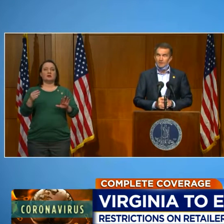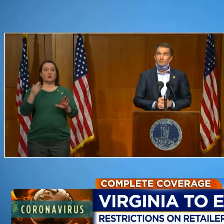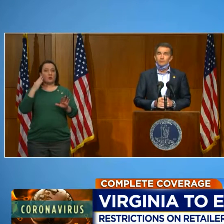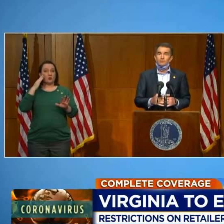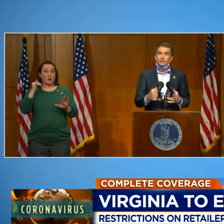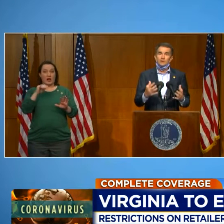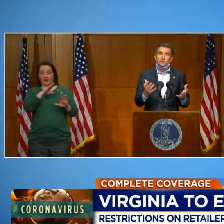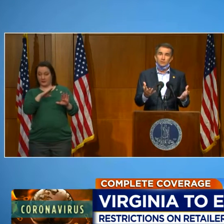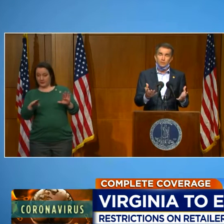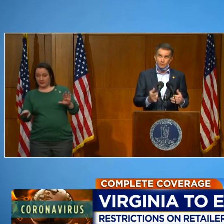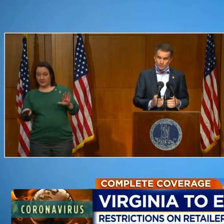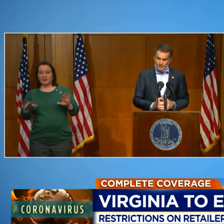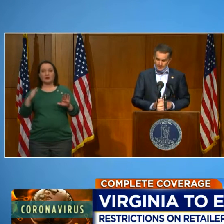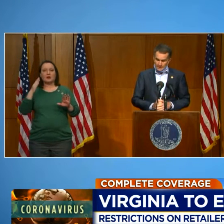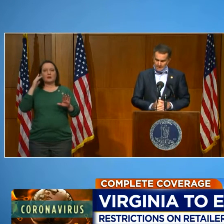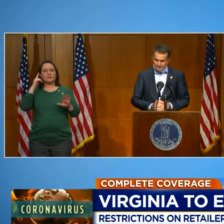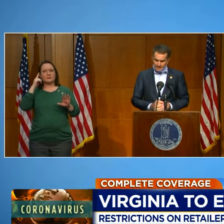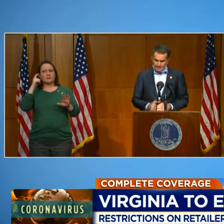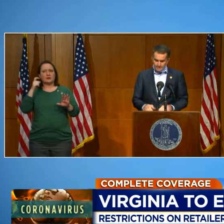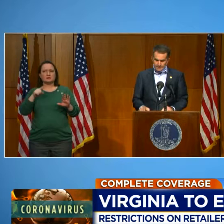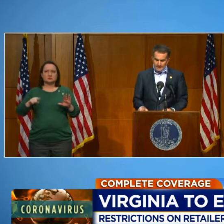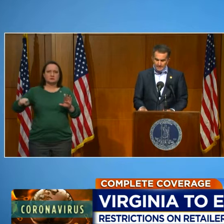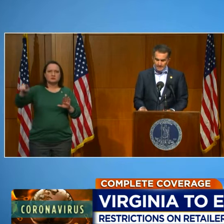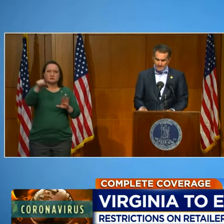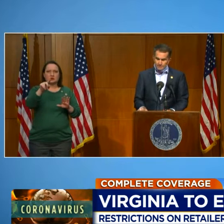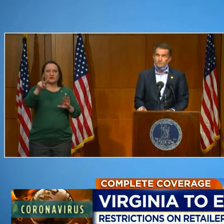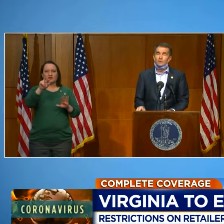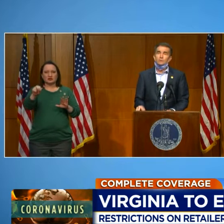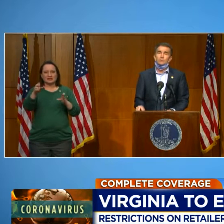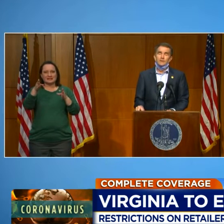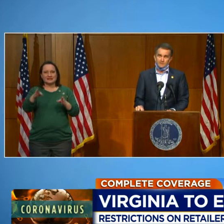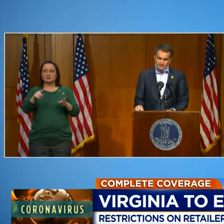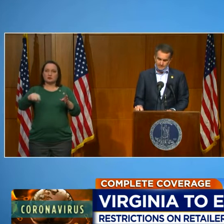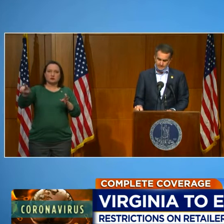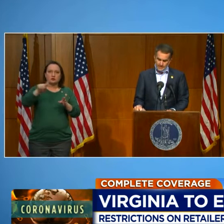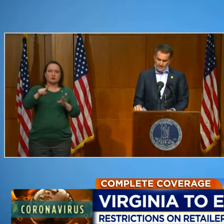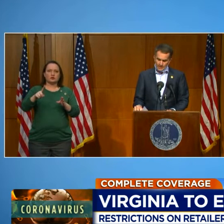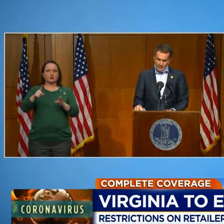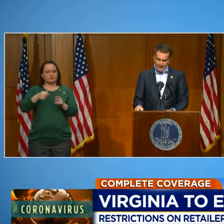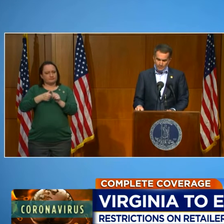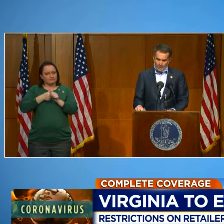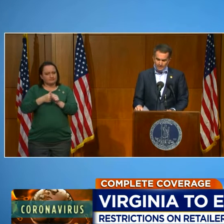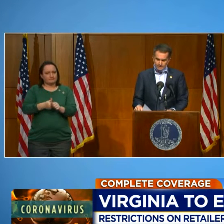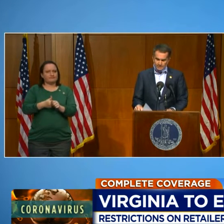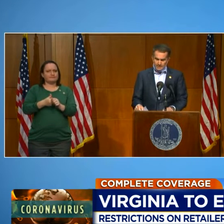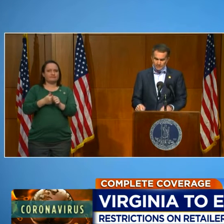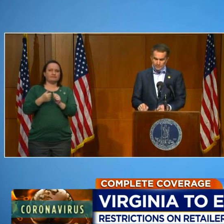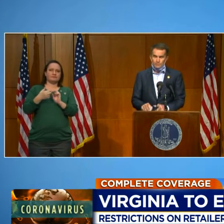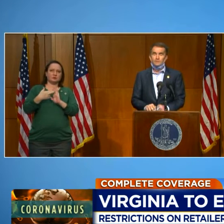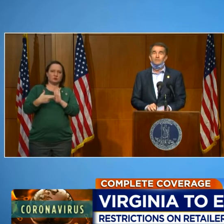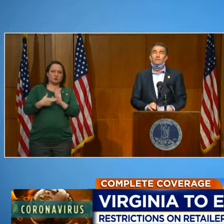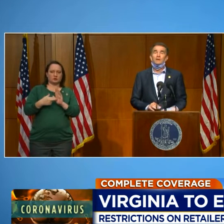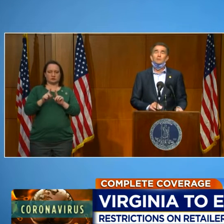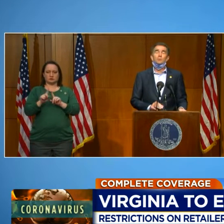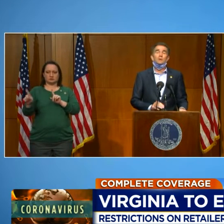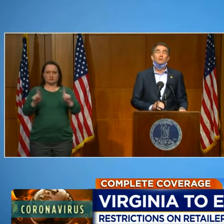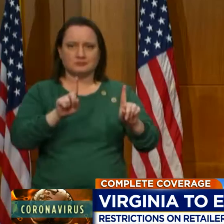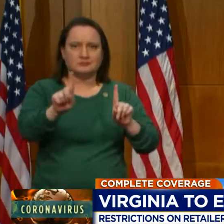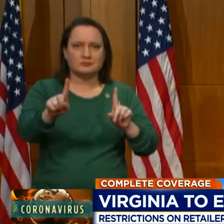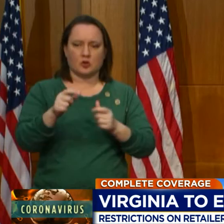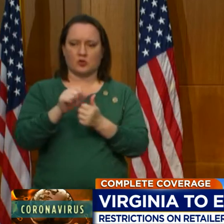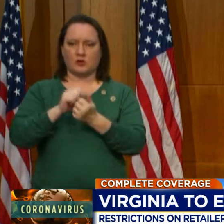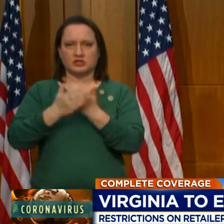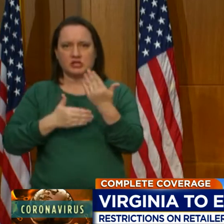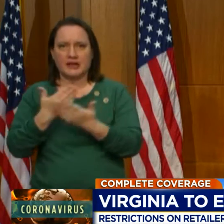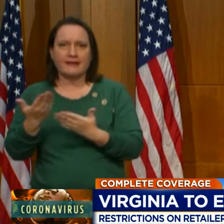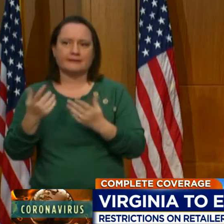because Virginians, you, have followed the guidelines of social distancing, hand washing, and use of facial protection,